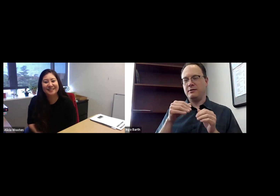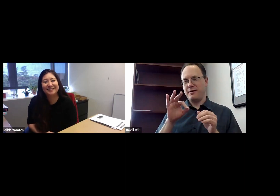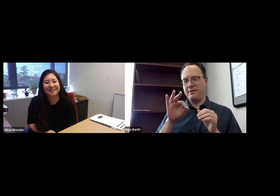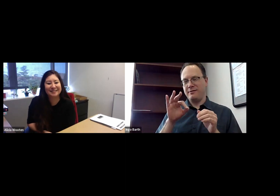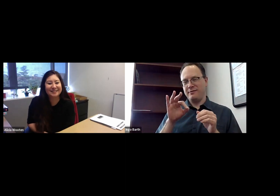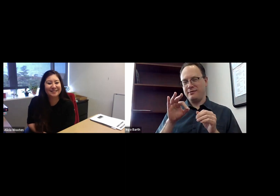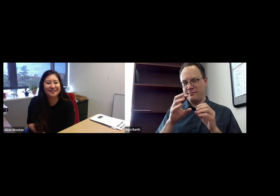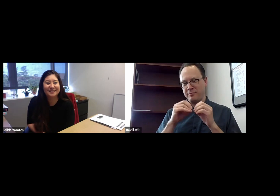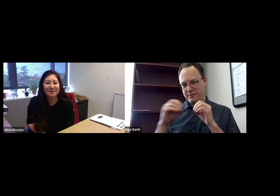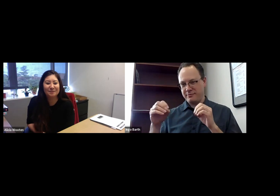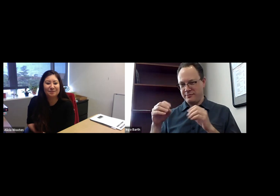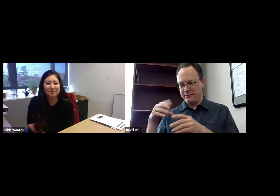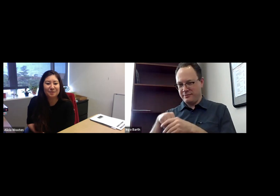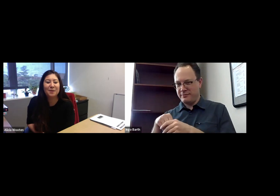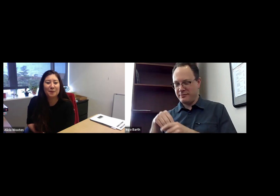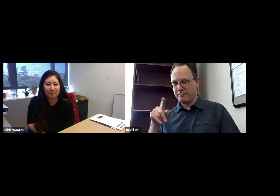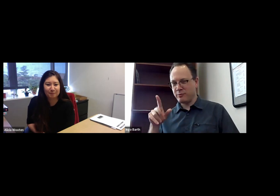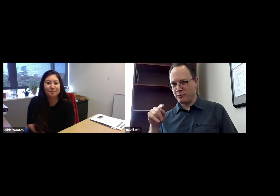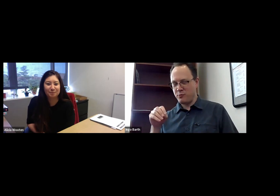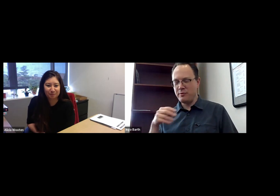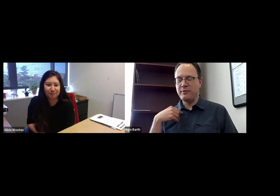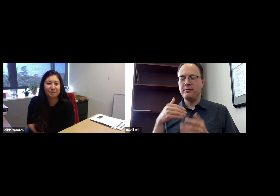But it seems like they've said no.